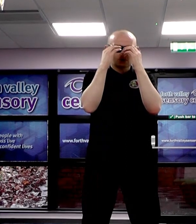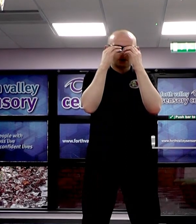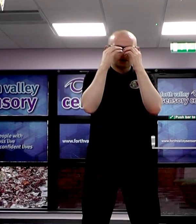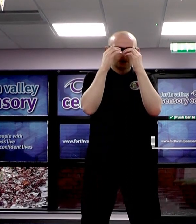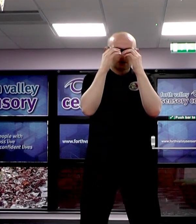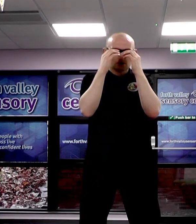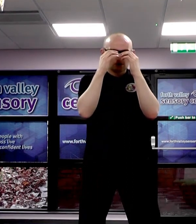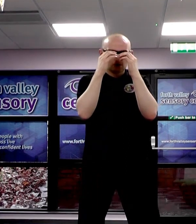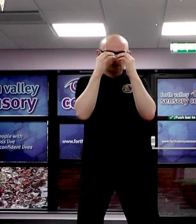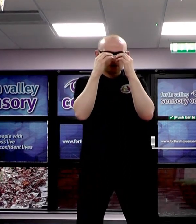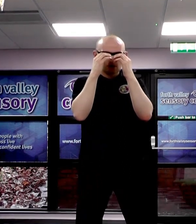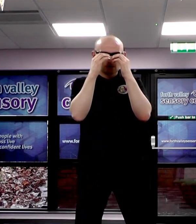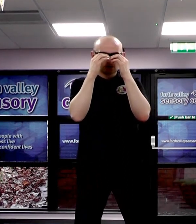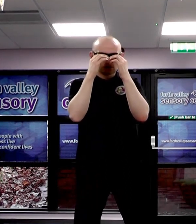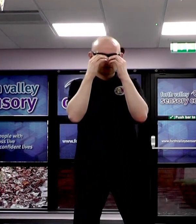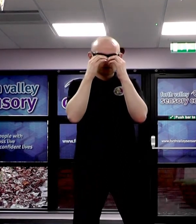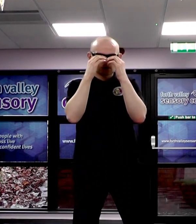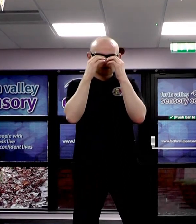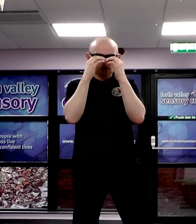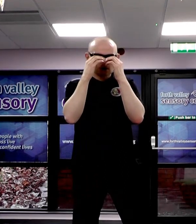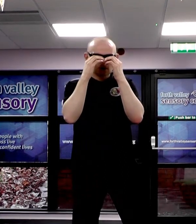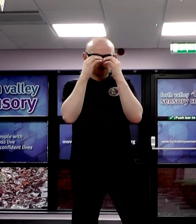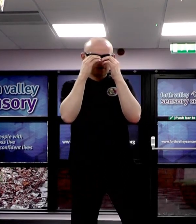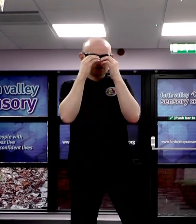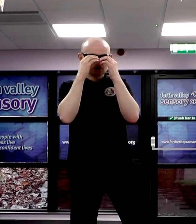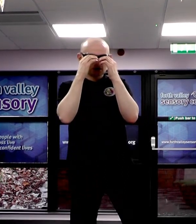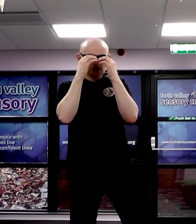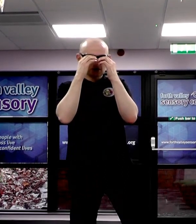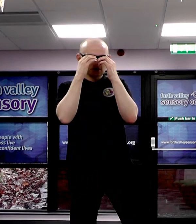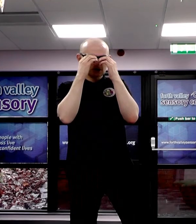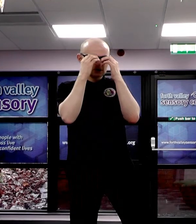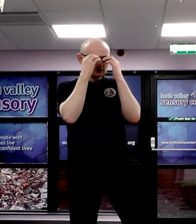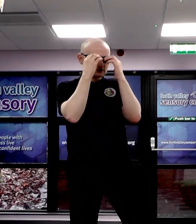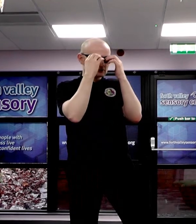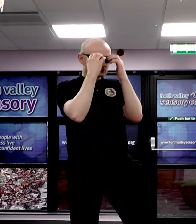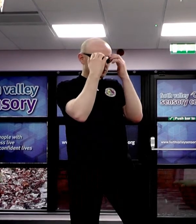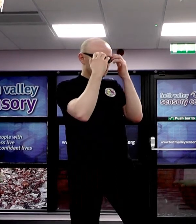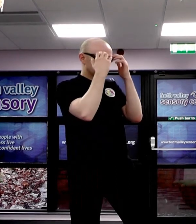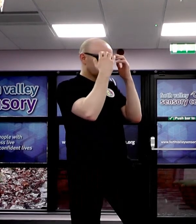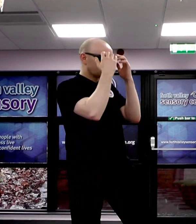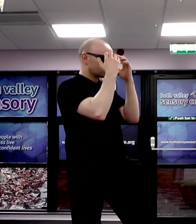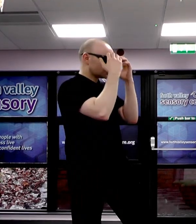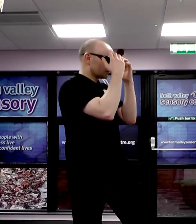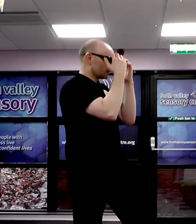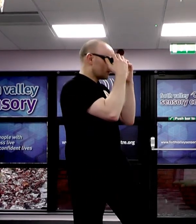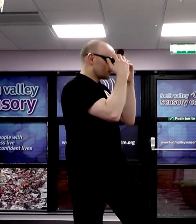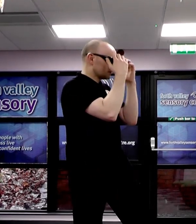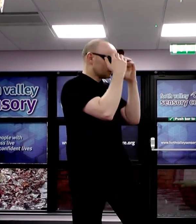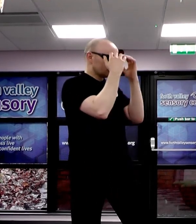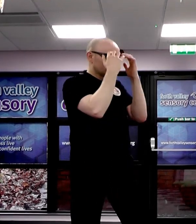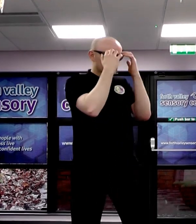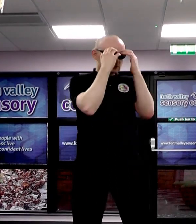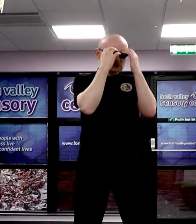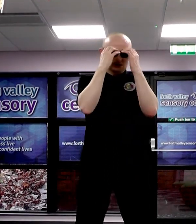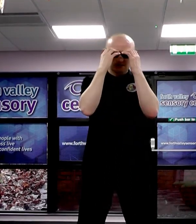weight onto the right, lift your heel, turn your waist to the left. Does that make